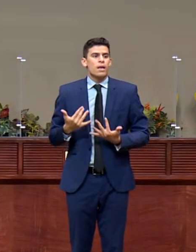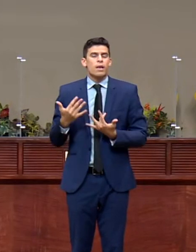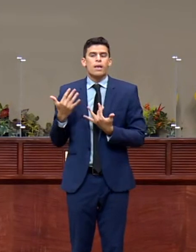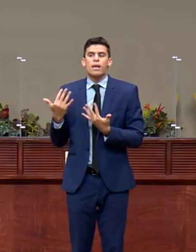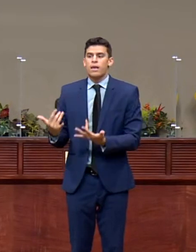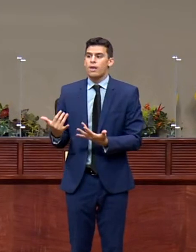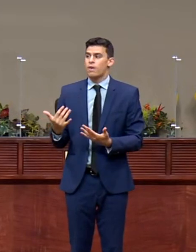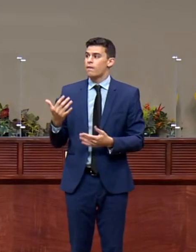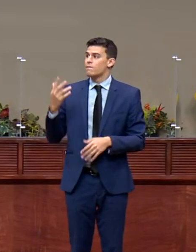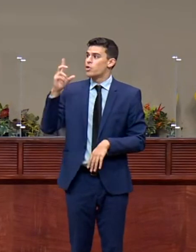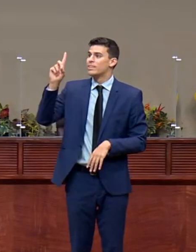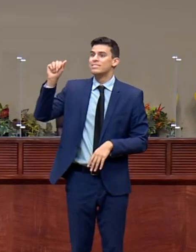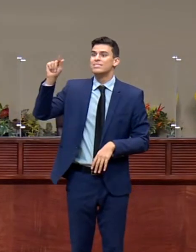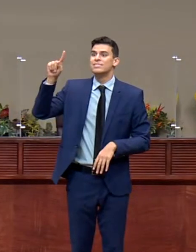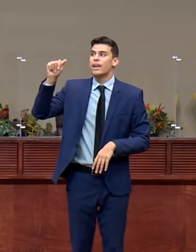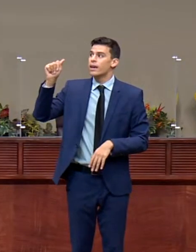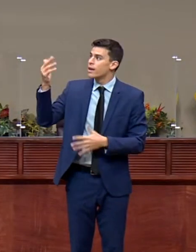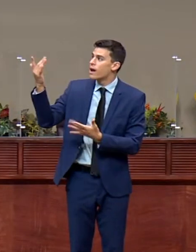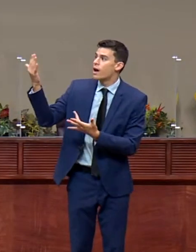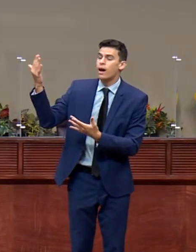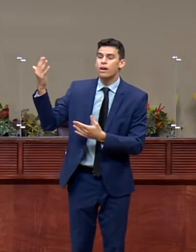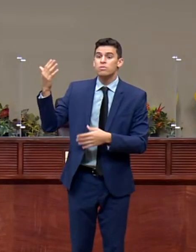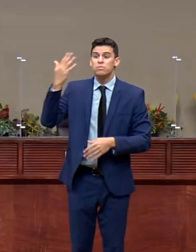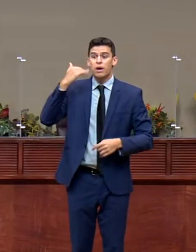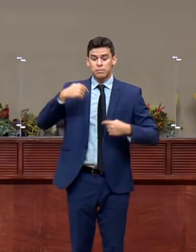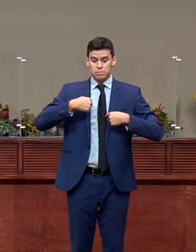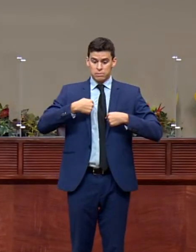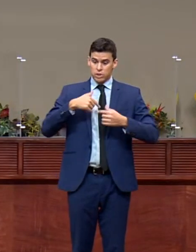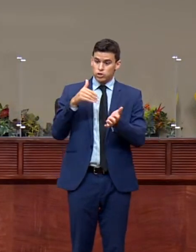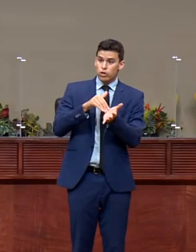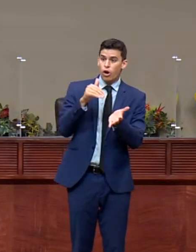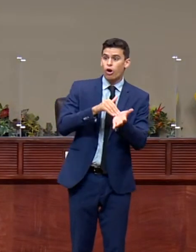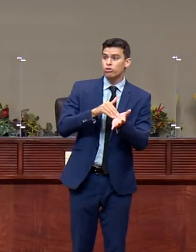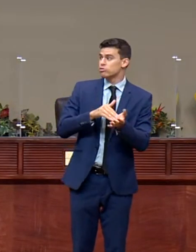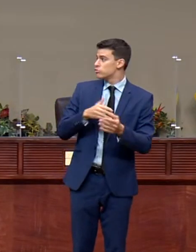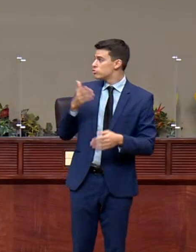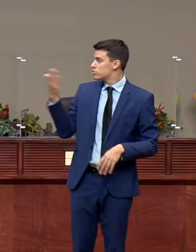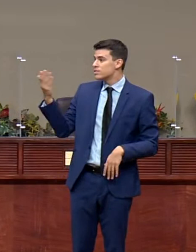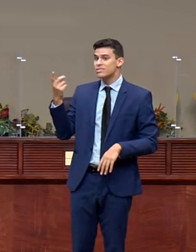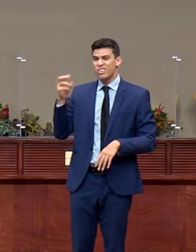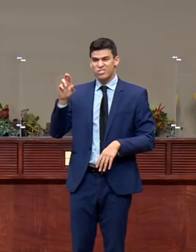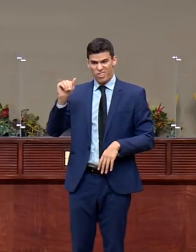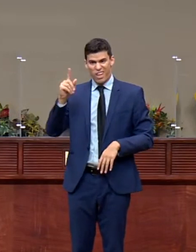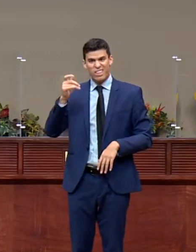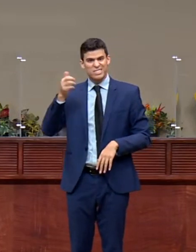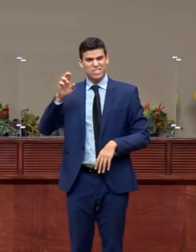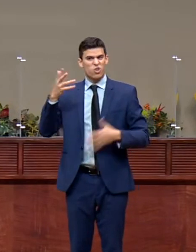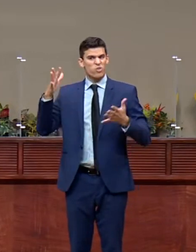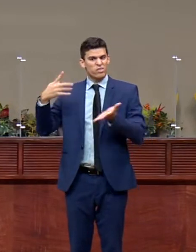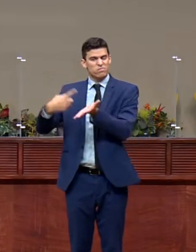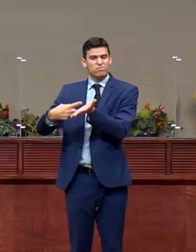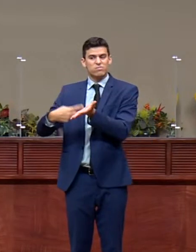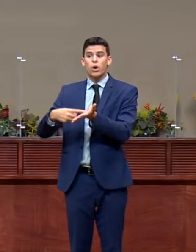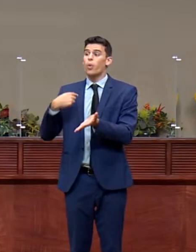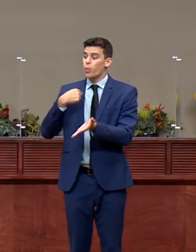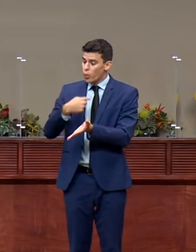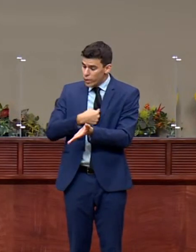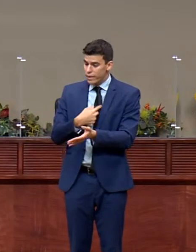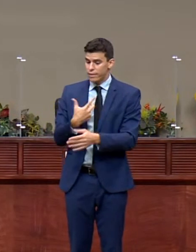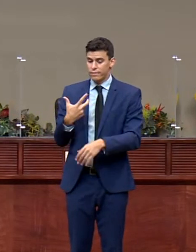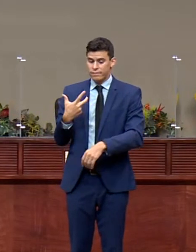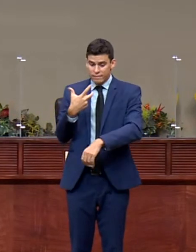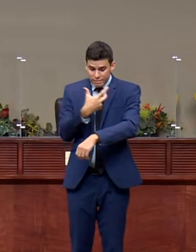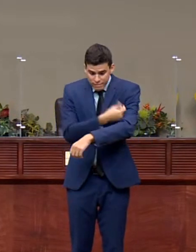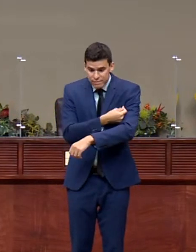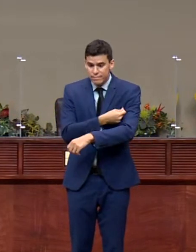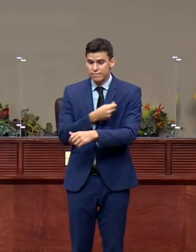to be submitted because as pediatricians, as Dr. Alexander just stated, we vaccinate. That's what we do, right? As